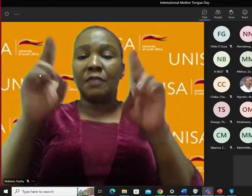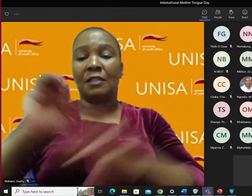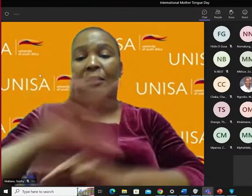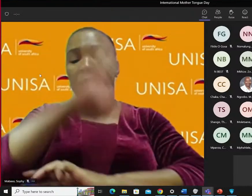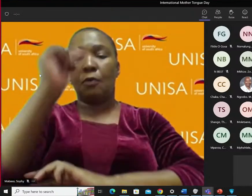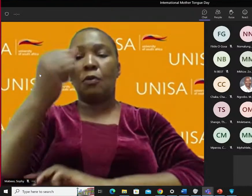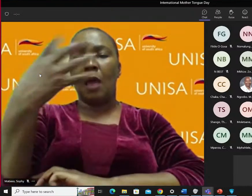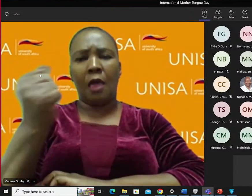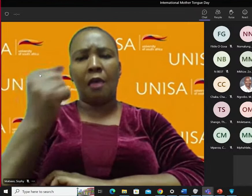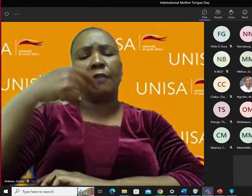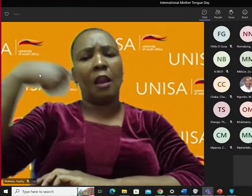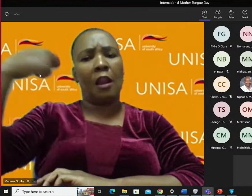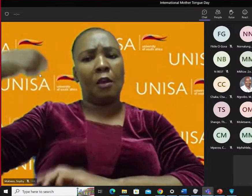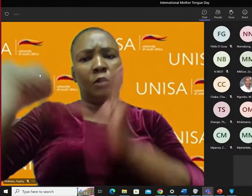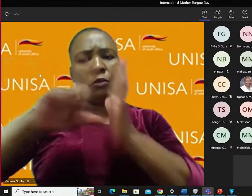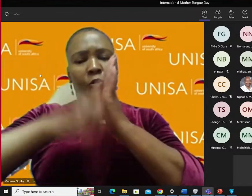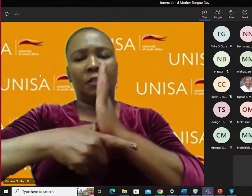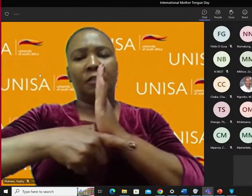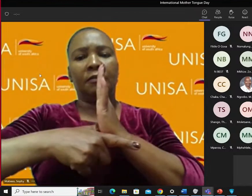language policy